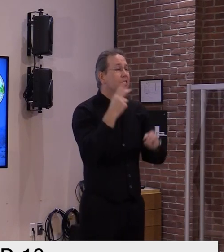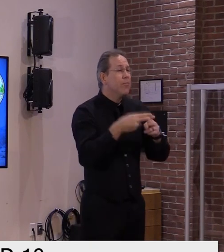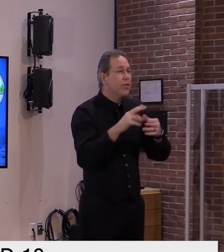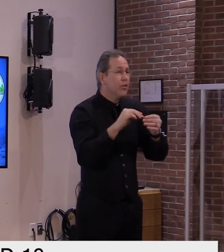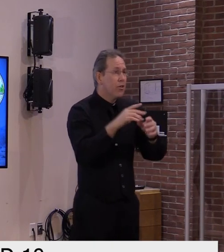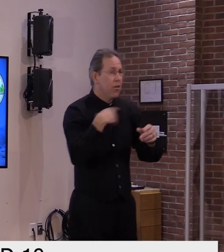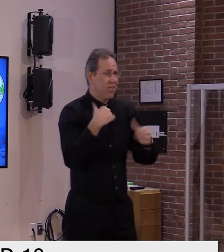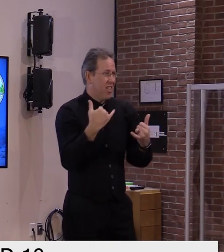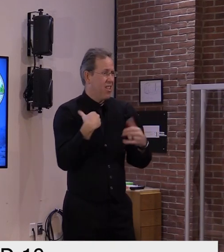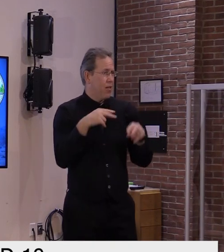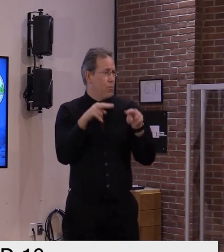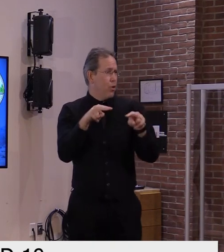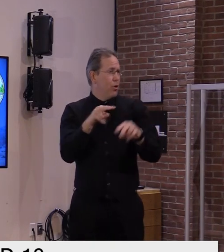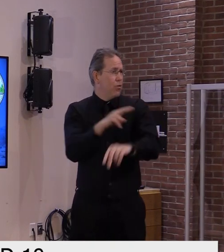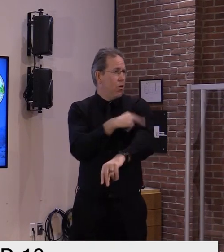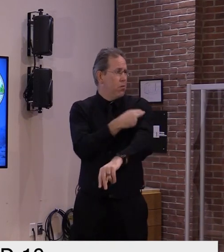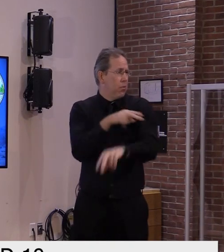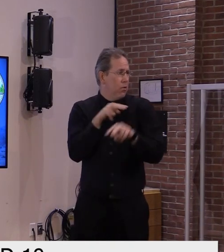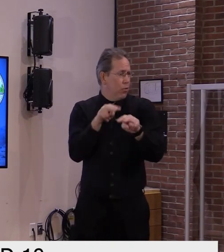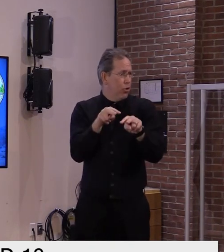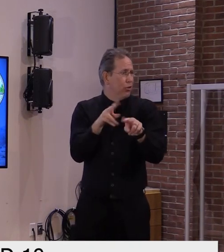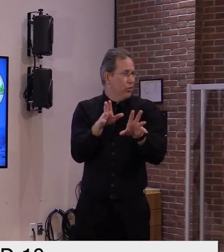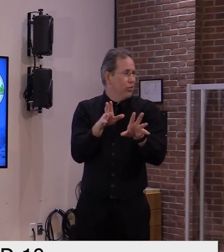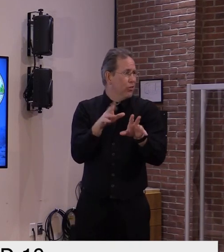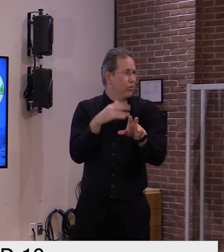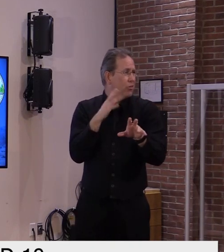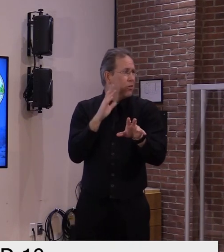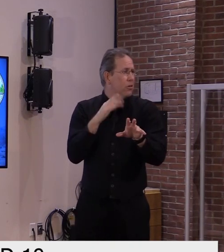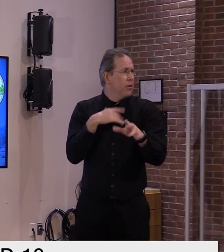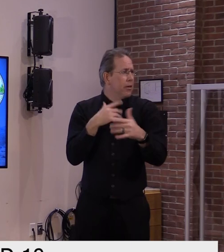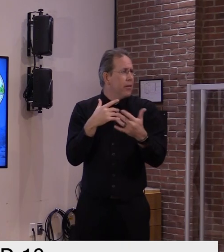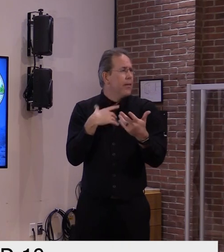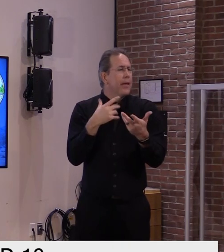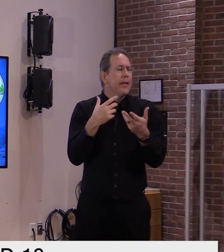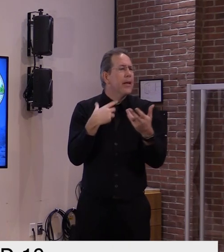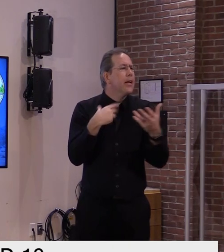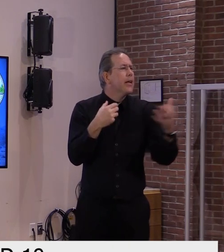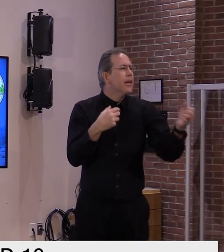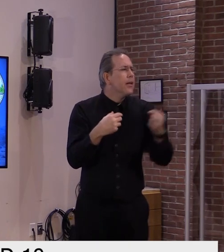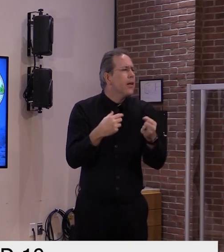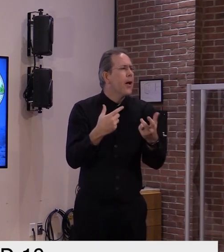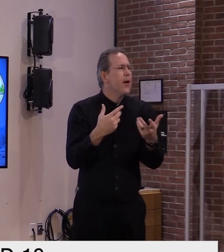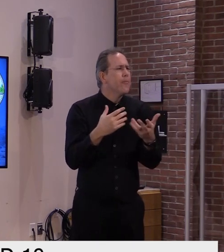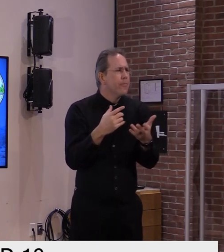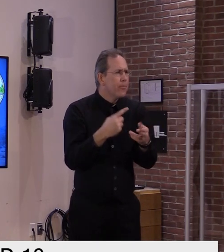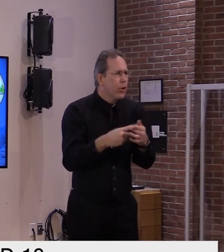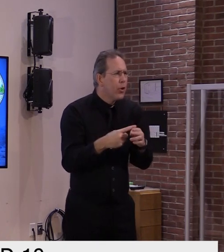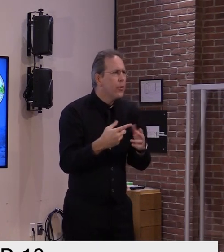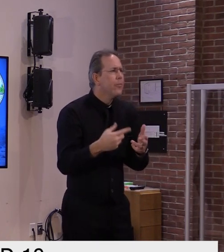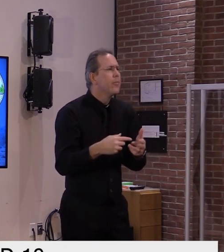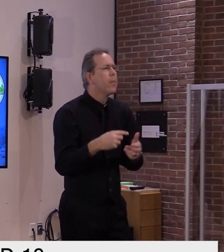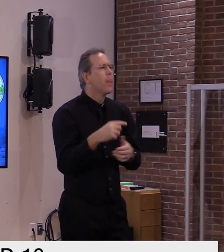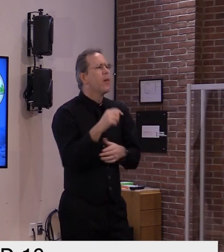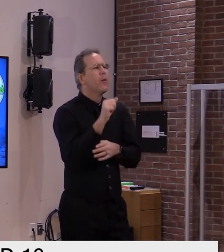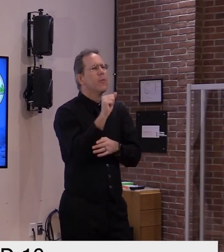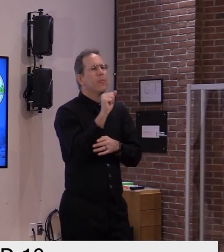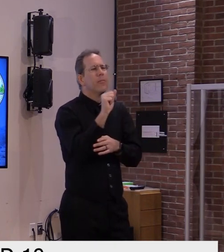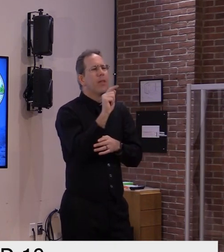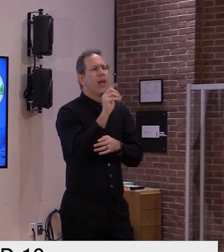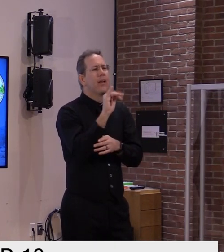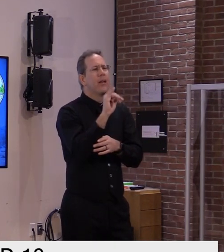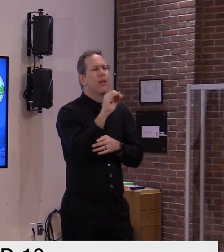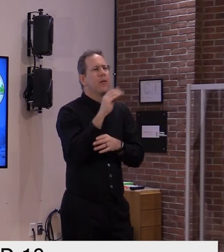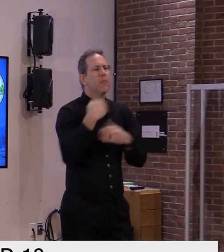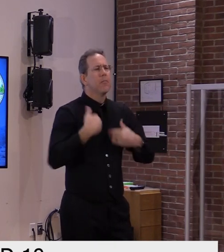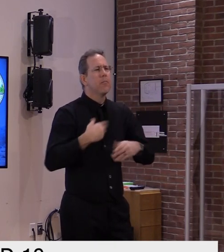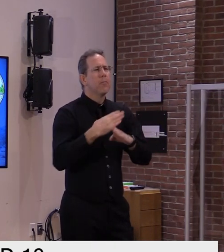monoclonal antibody therapy as a means to prevent a subset of high-risk outpatients from ever becoming